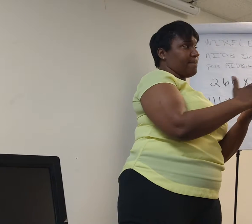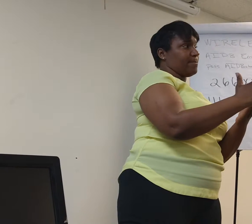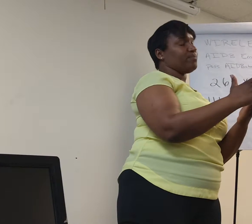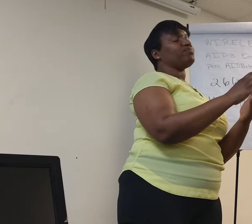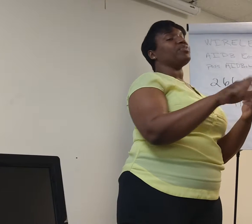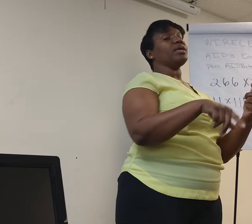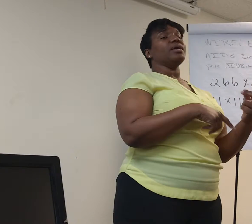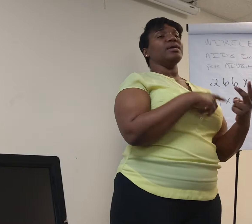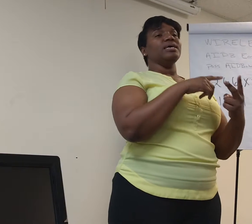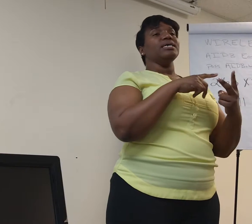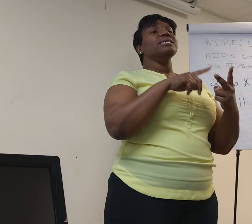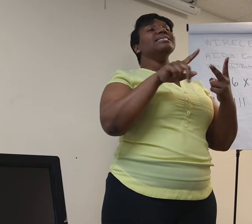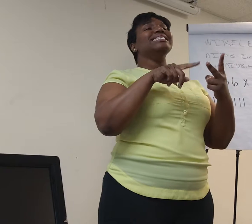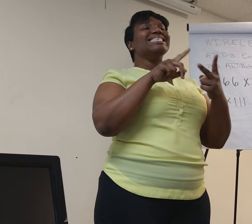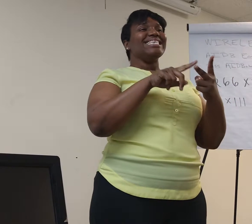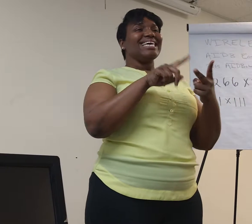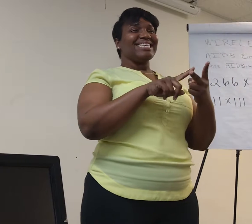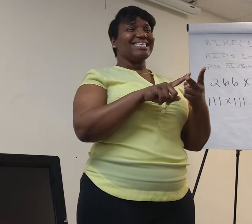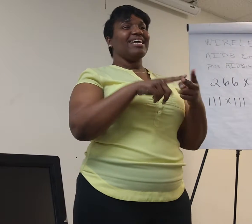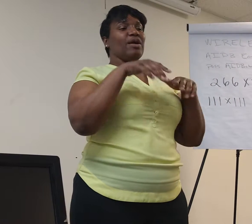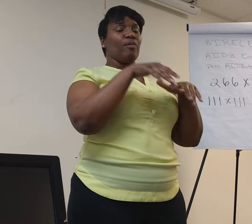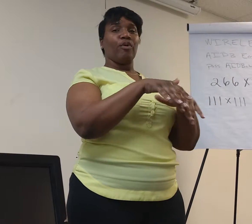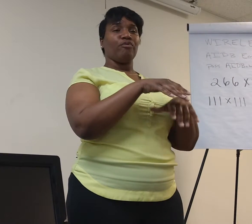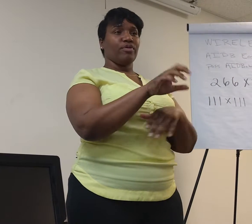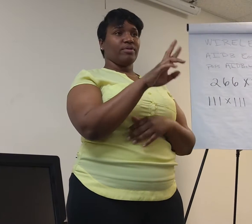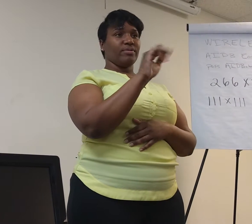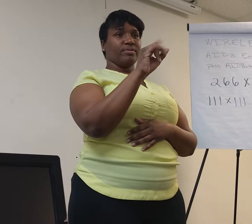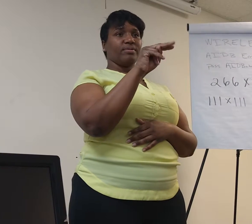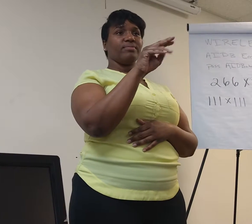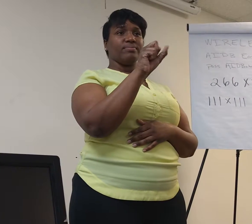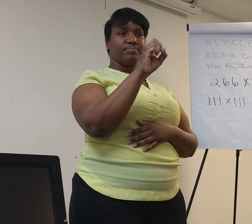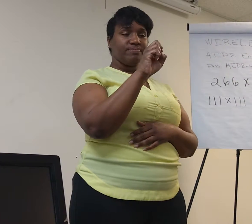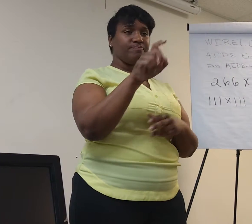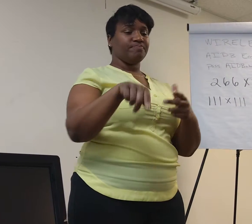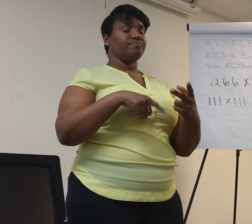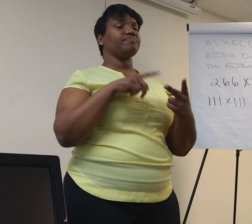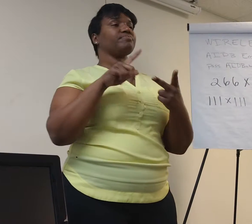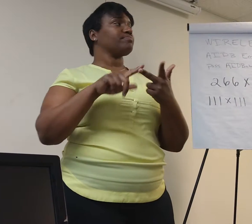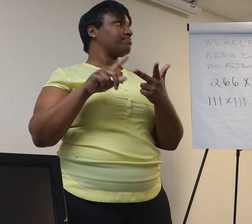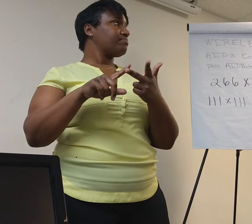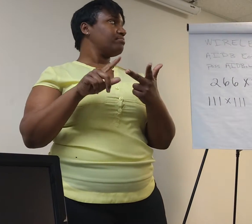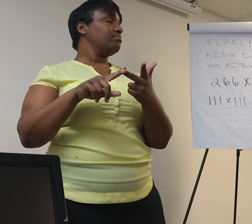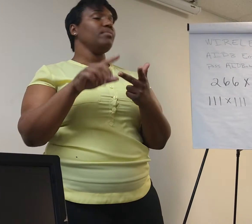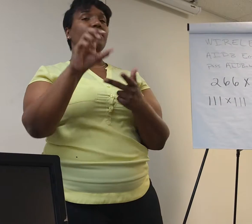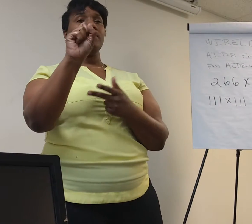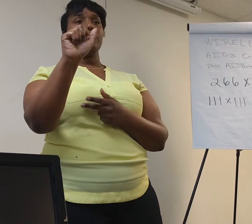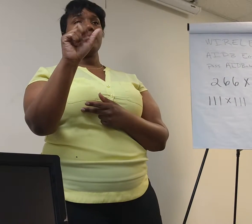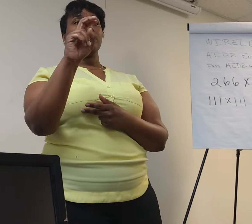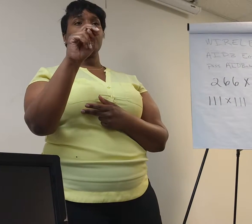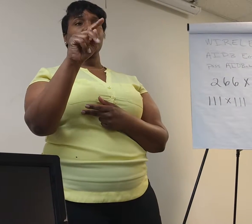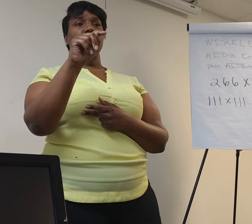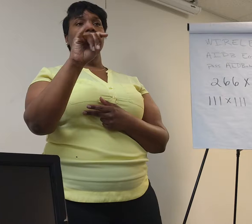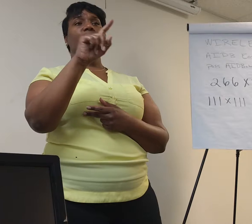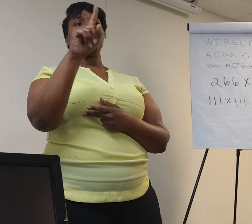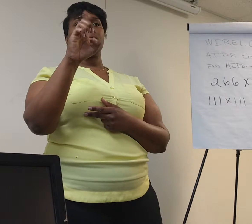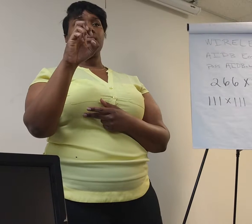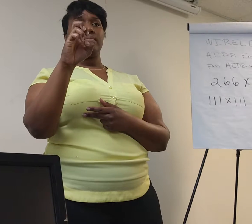which sink? Second sink. Fourth sink is sanitize. In the third sink. And then air dry. Very